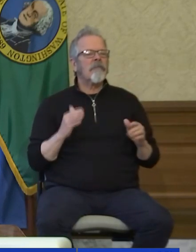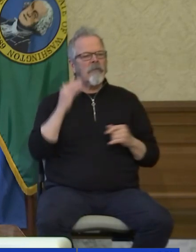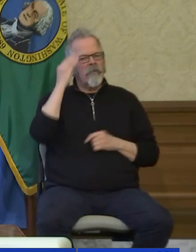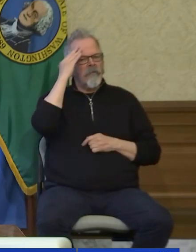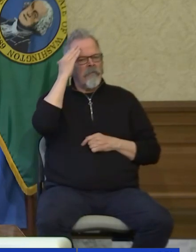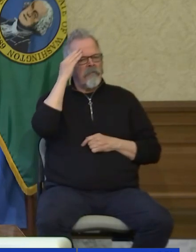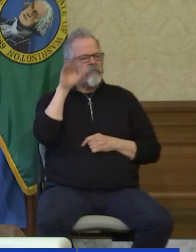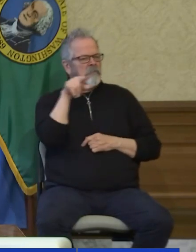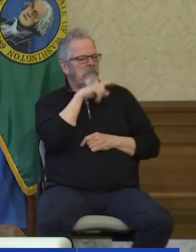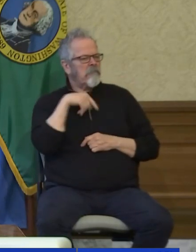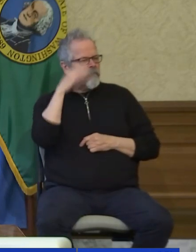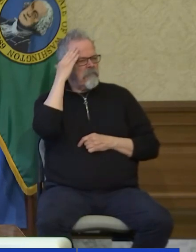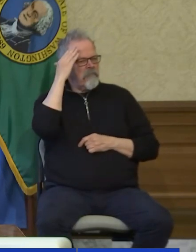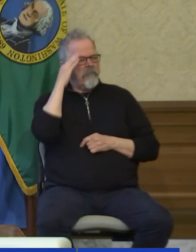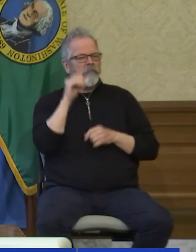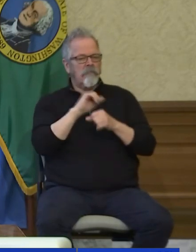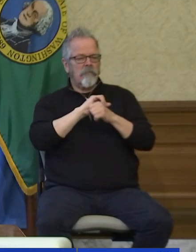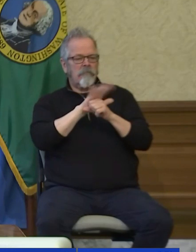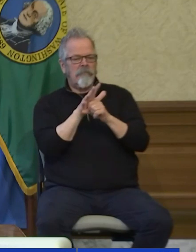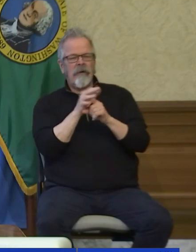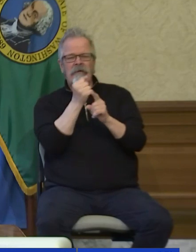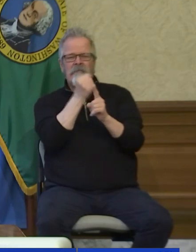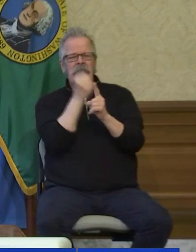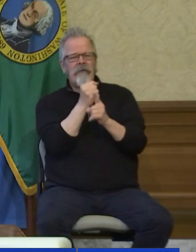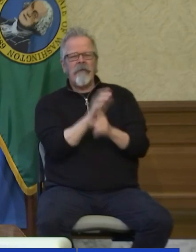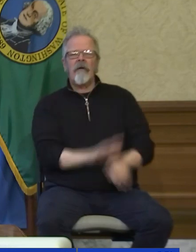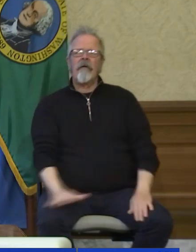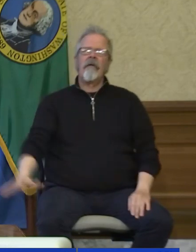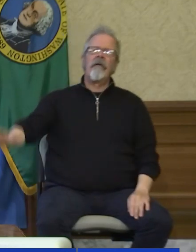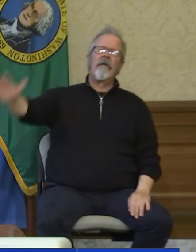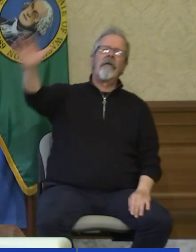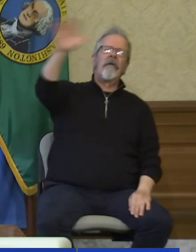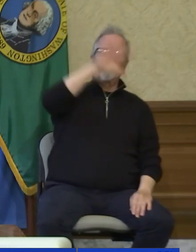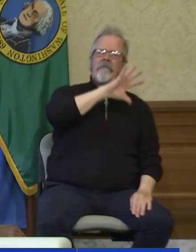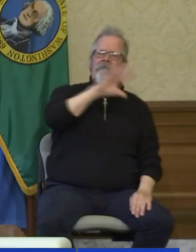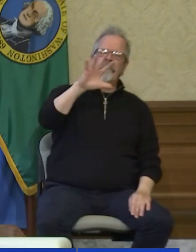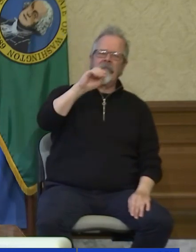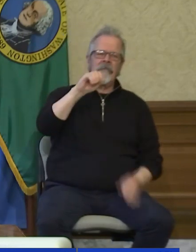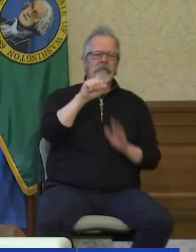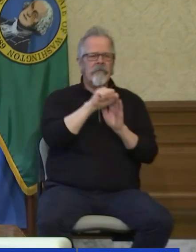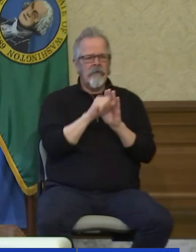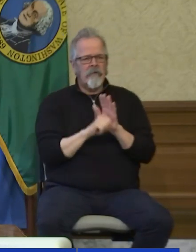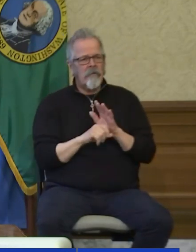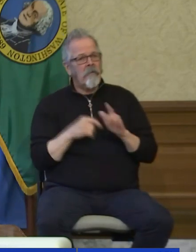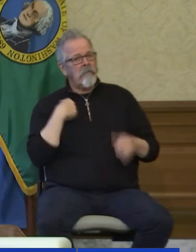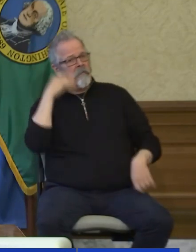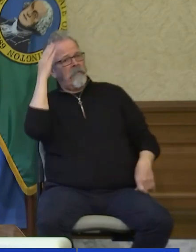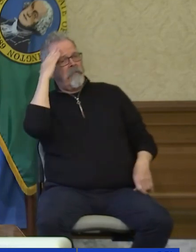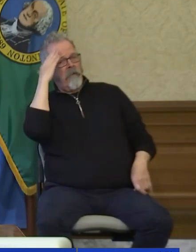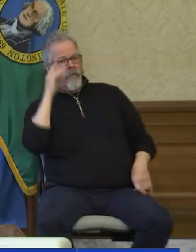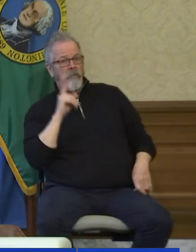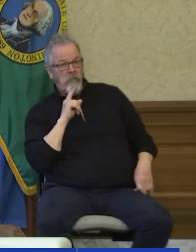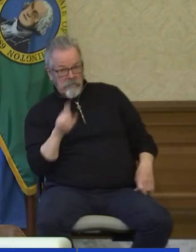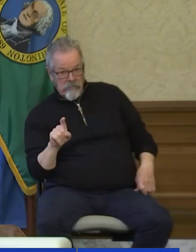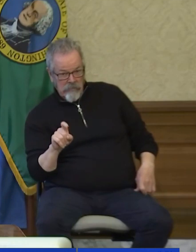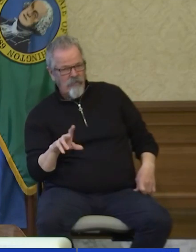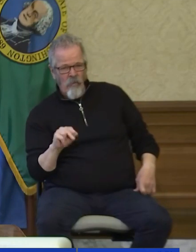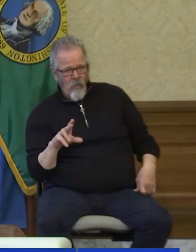and our response. We know that not every part of our state has been hit equally hard by this